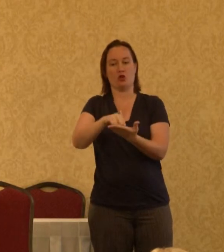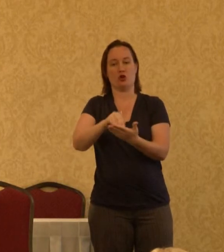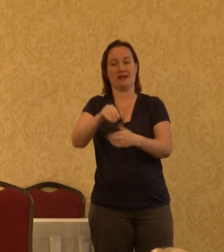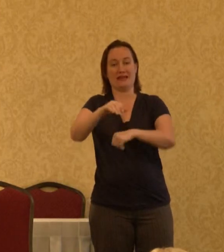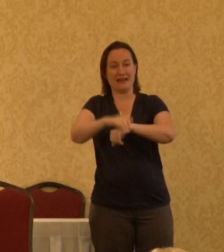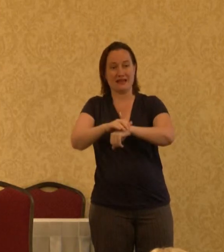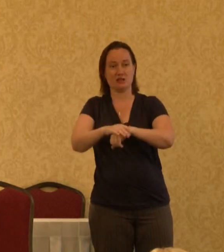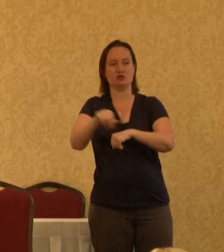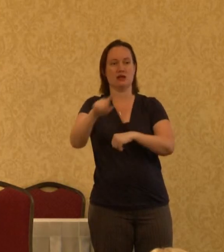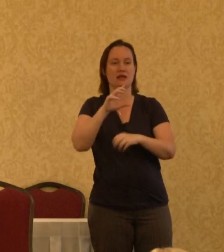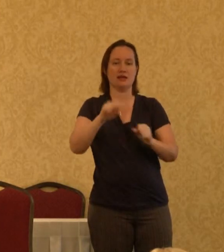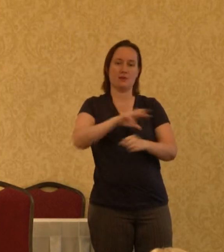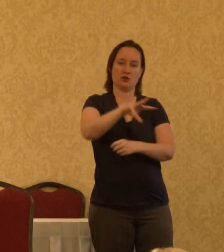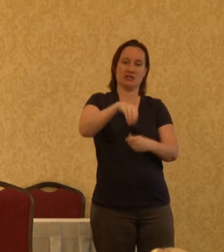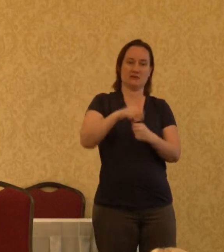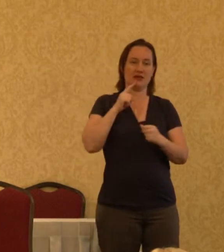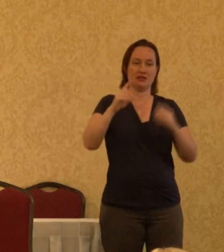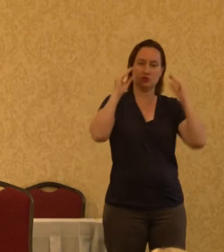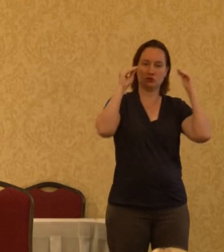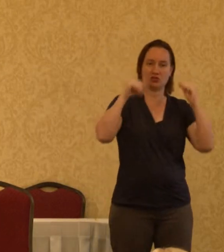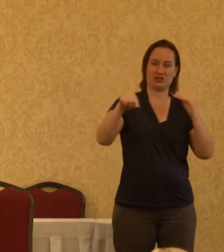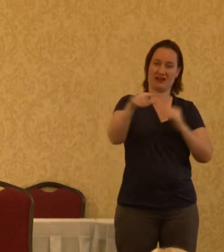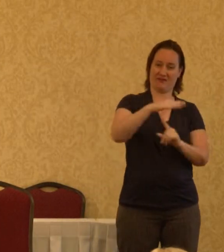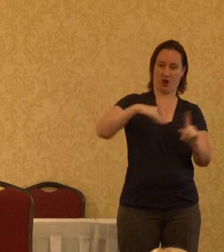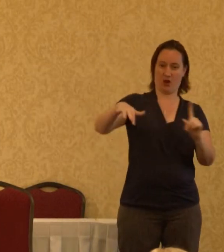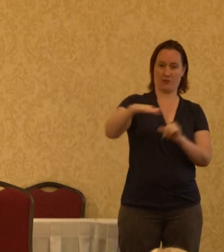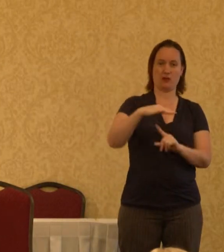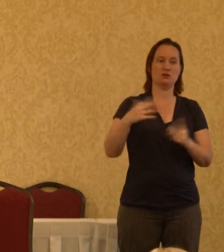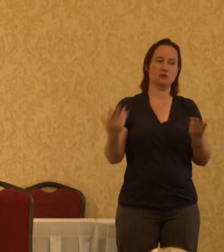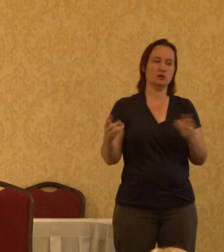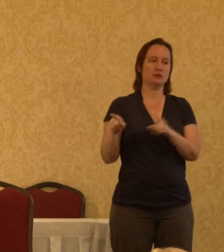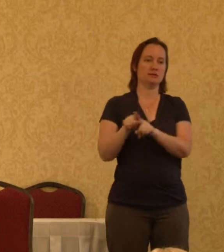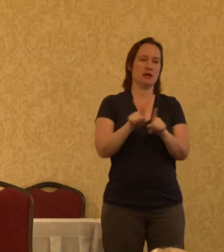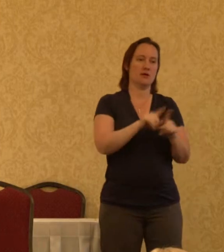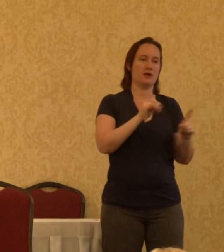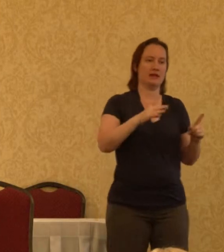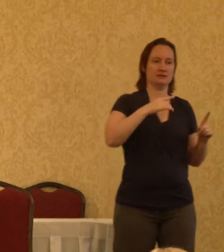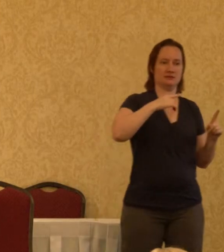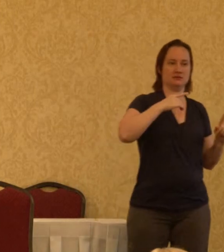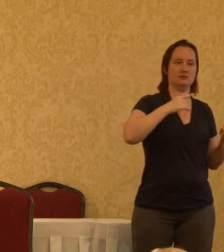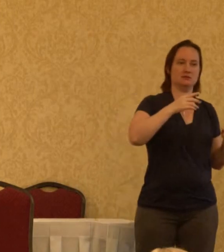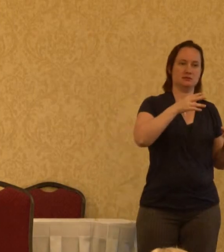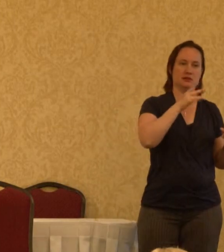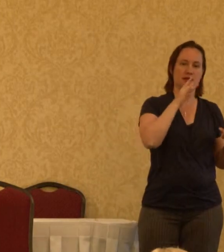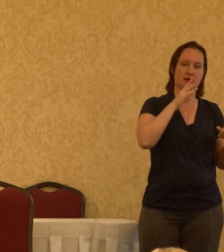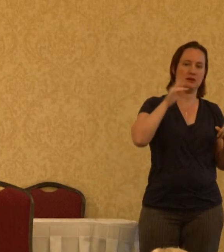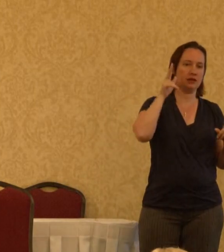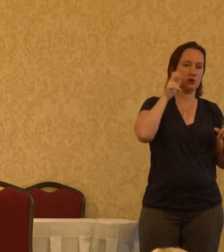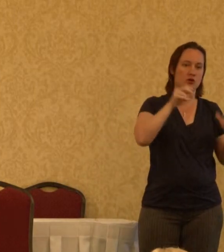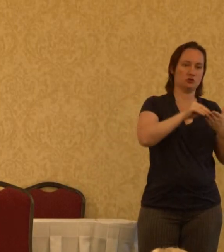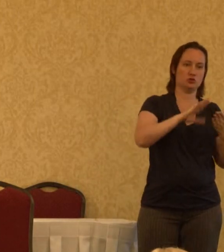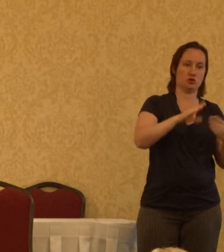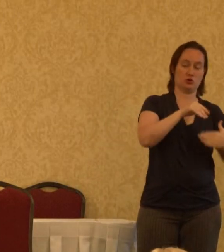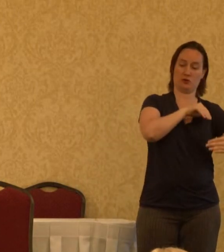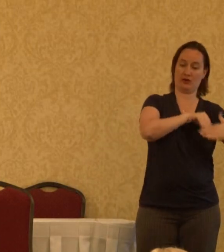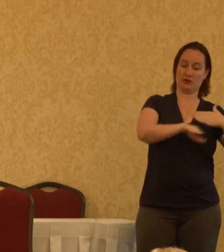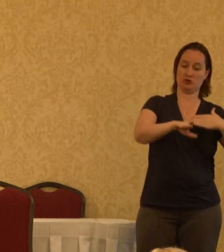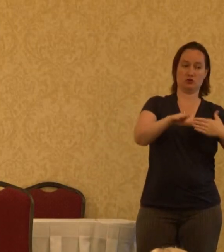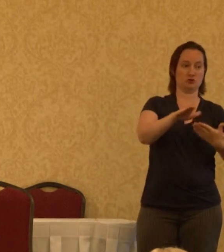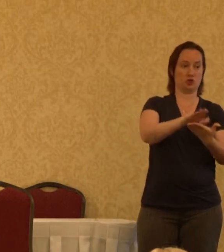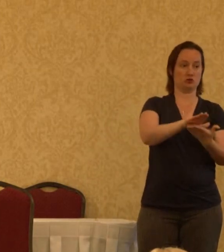the instruction in that environment, just like a hearing student who comes in without English